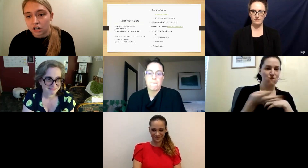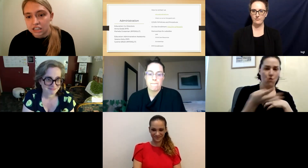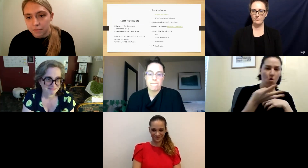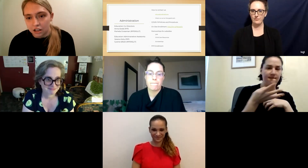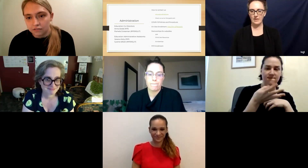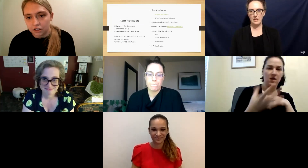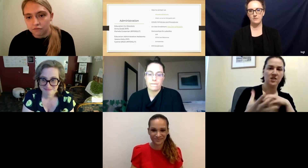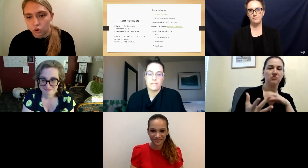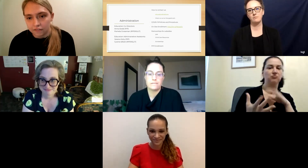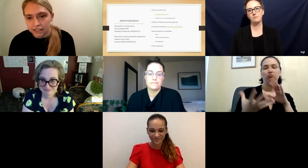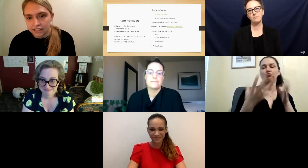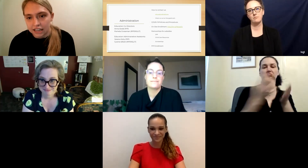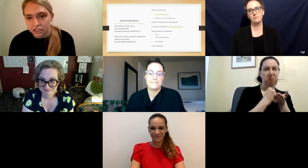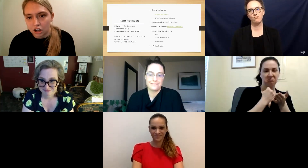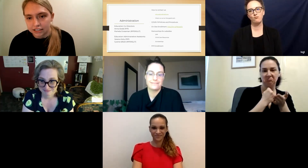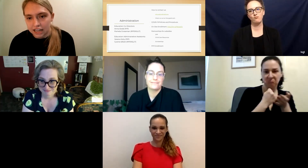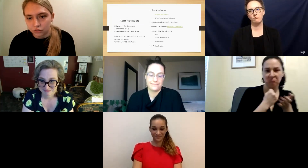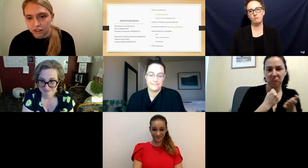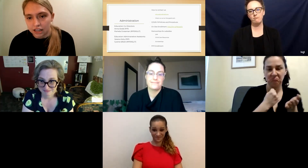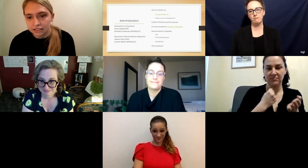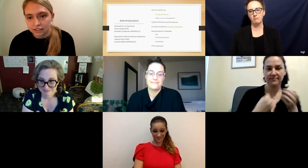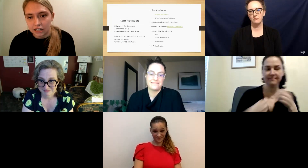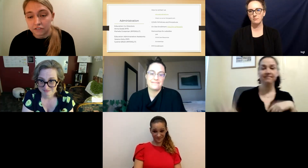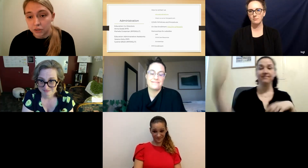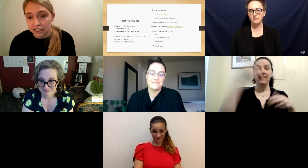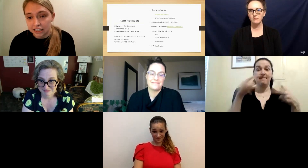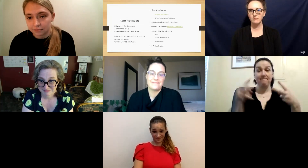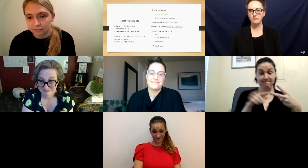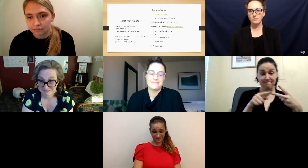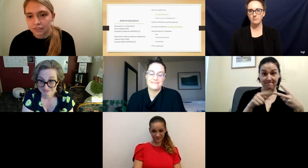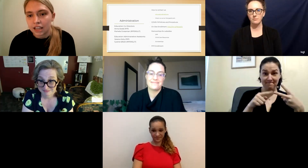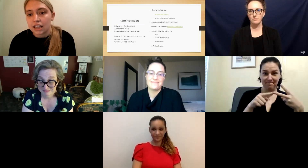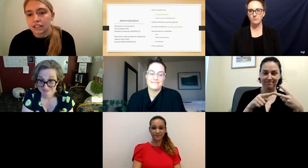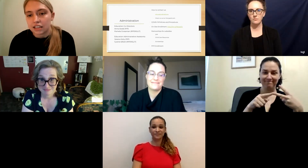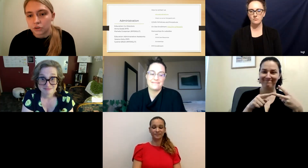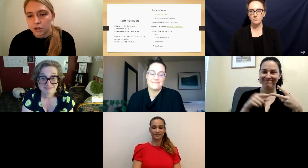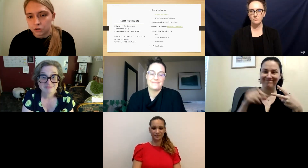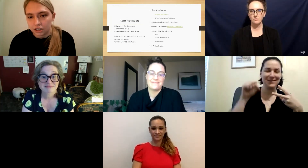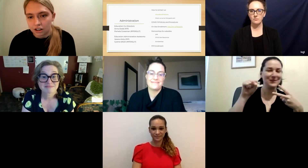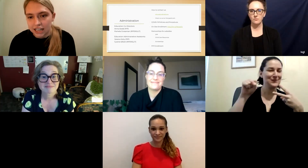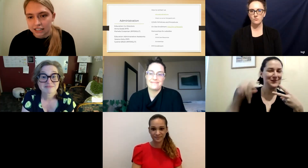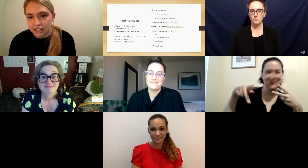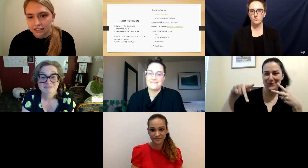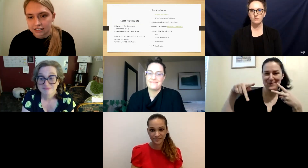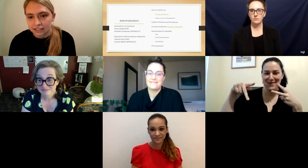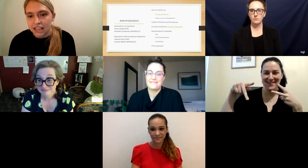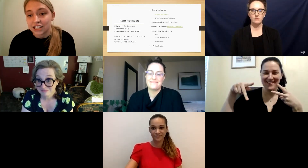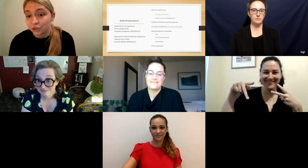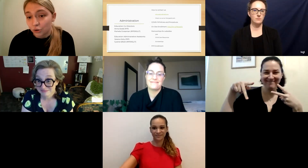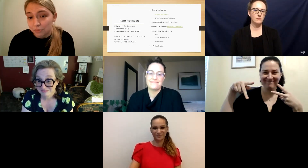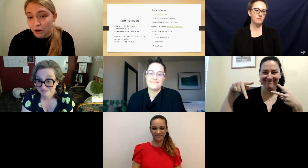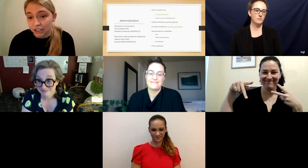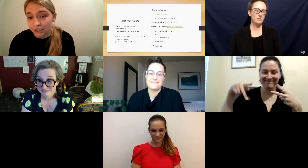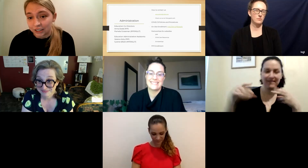That's our email for the four of us to get into contact with us if you need it. The second way you can contact us is